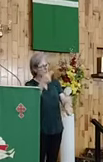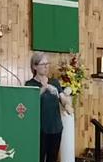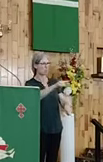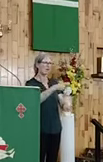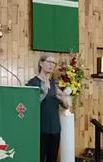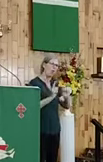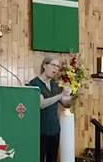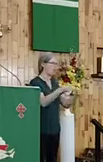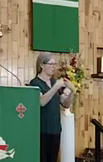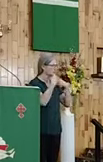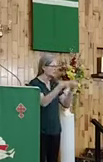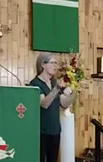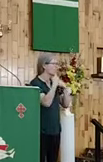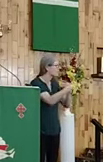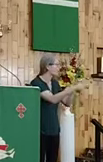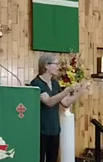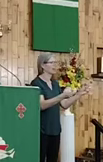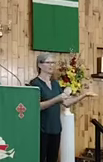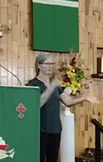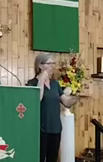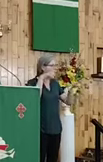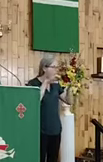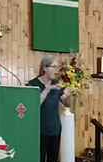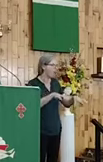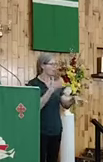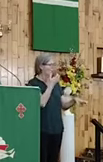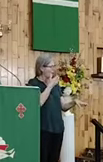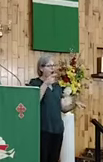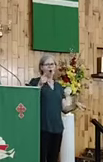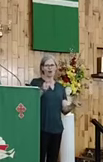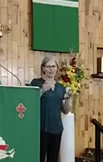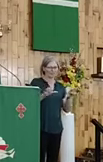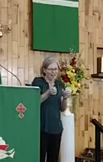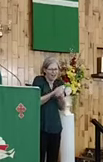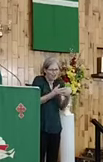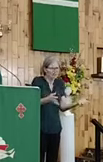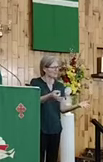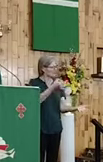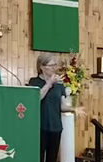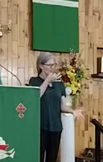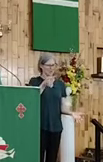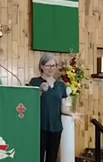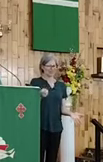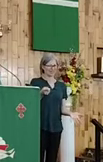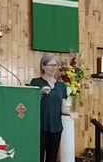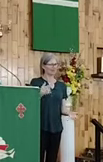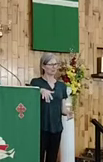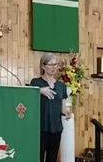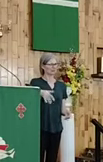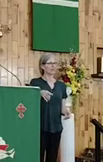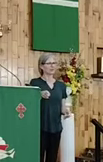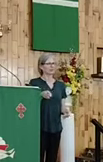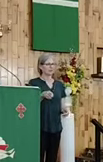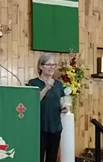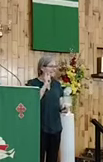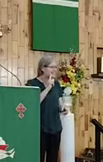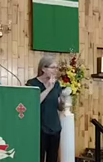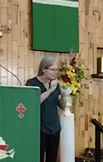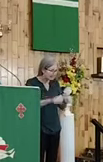exceedingly astonished. And they said, he has done all things well. He makes the deaf